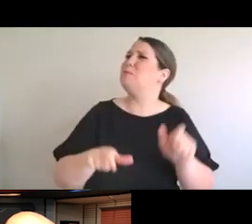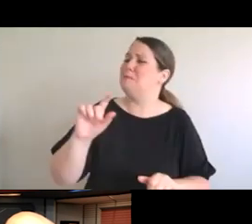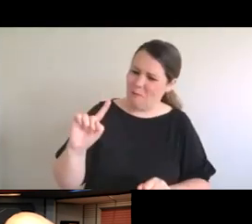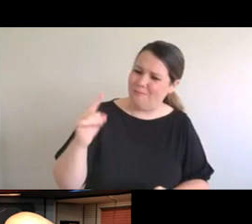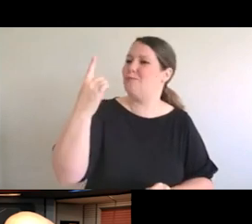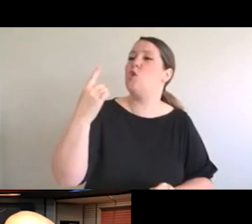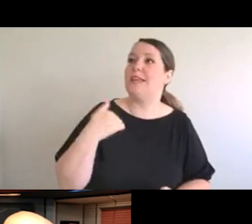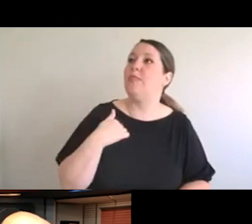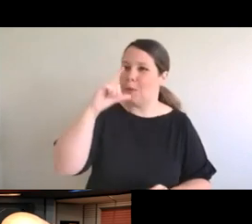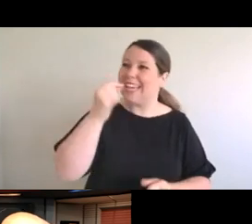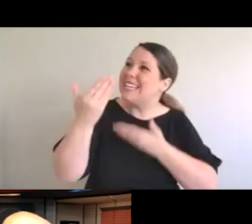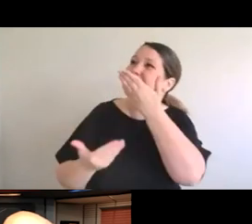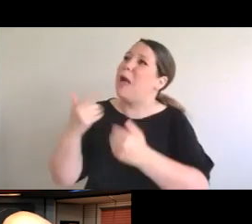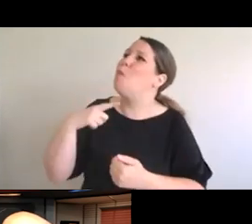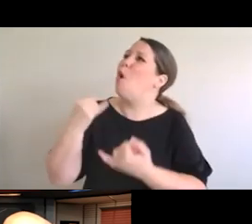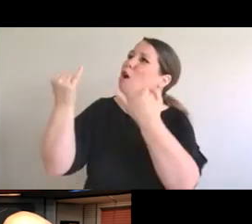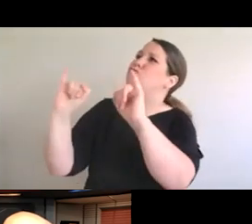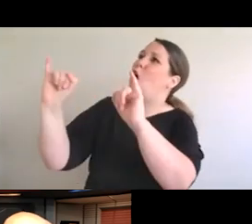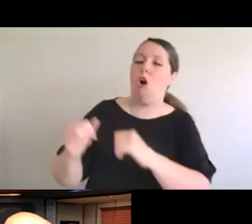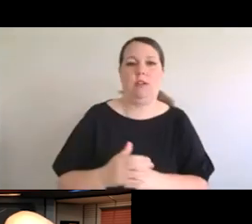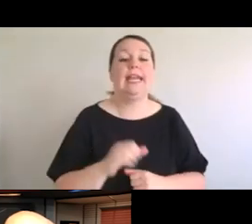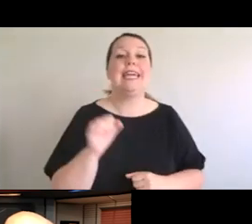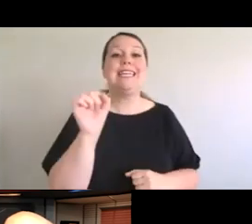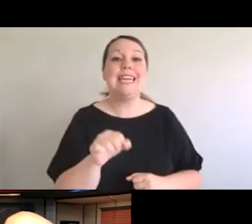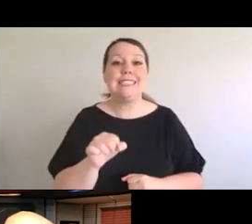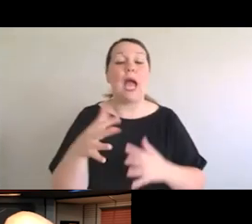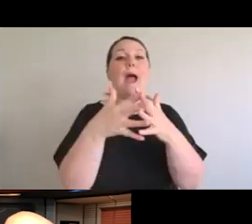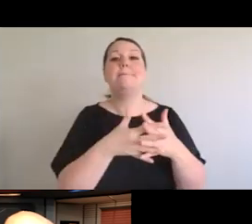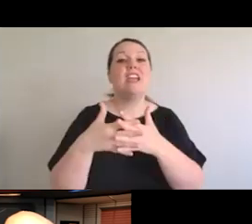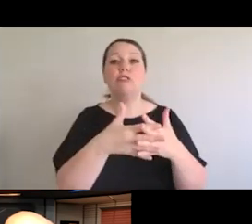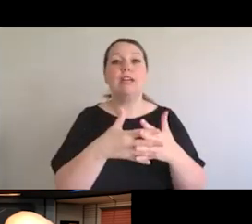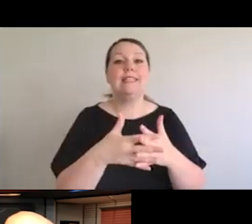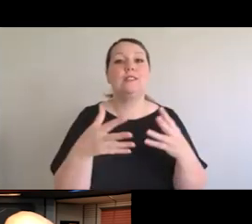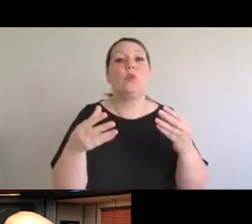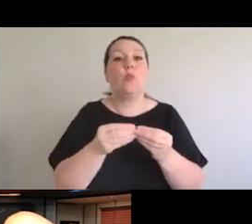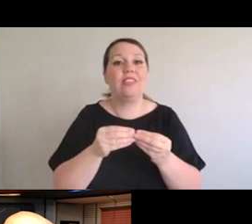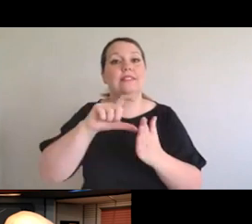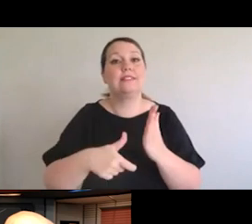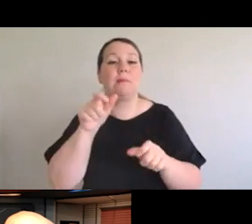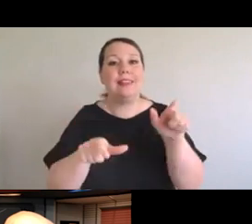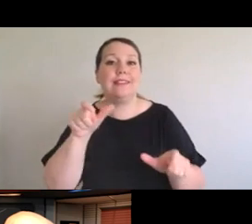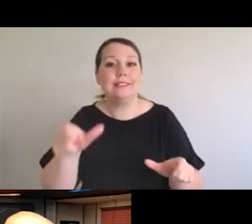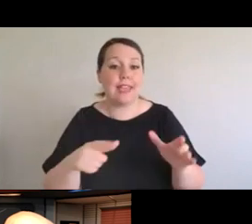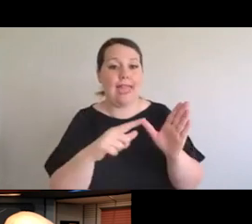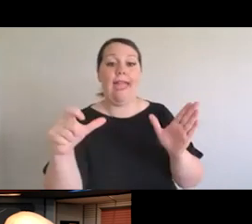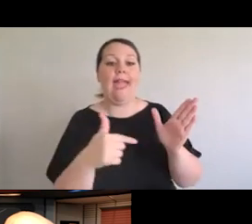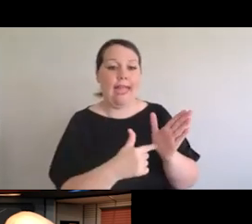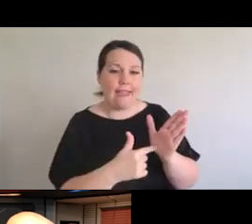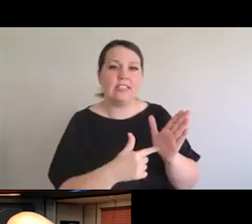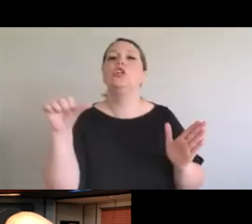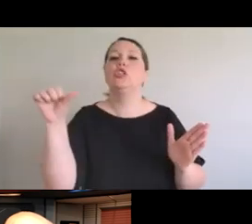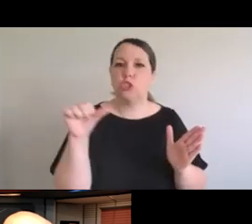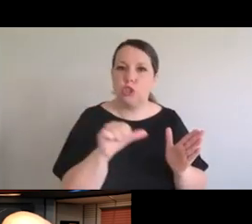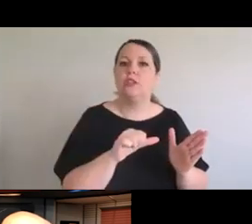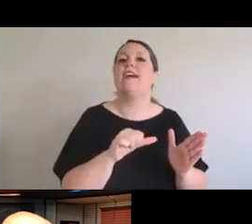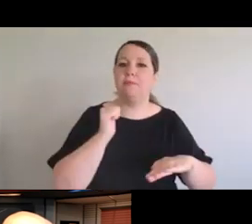their ways. Yes, the Americans with Disabilities Act could have achieved more and sooner, and certainly Ontario's